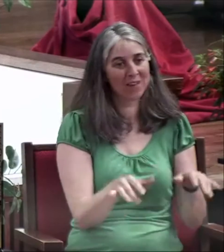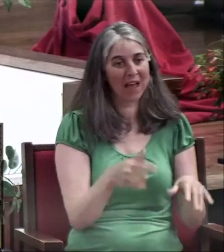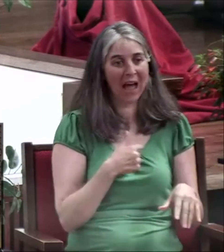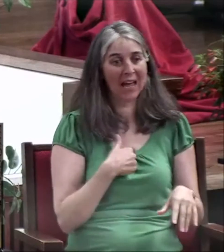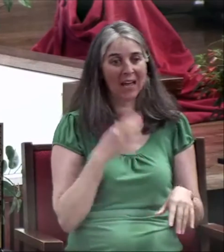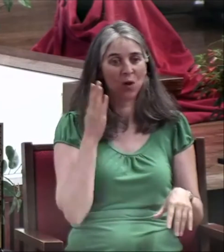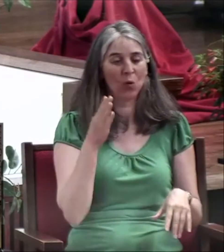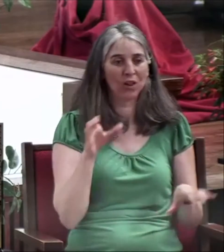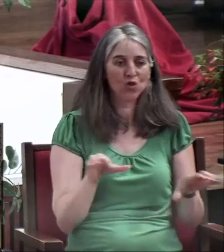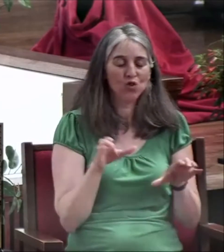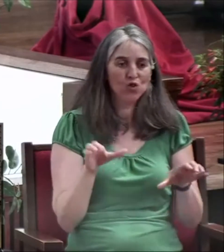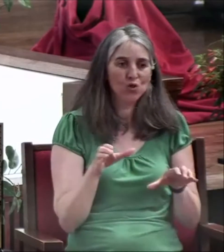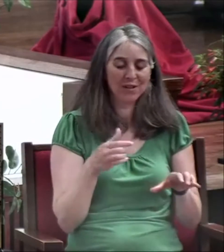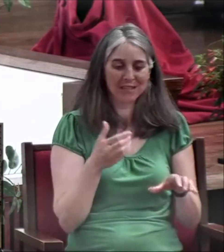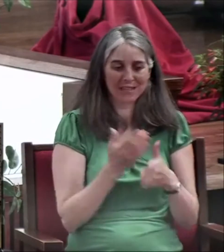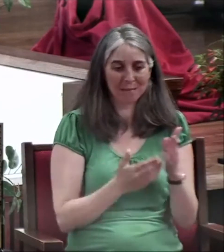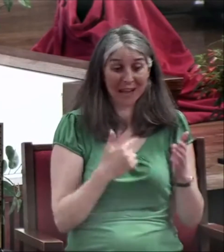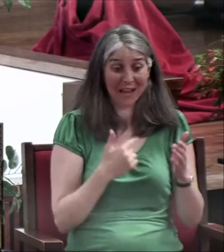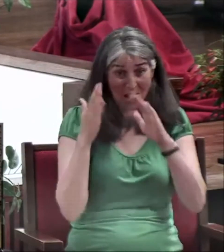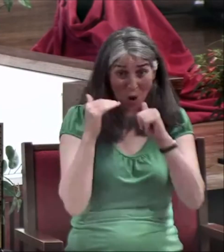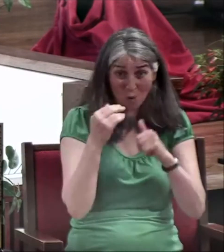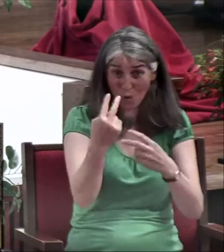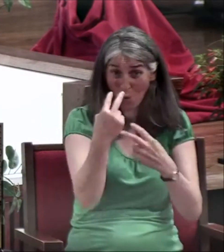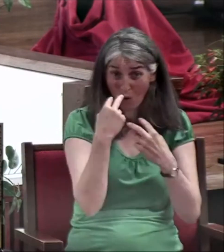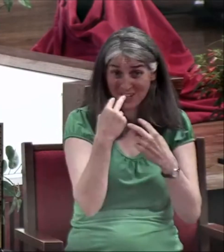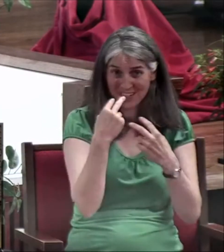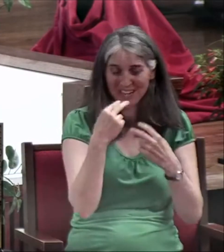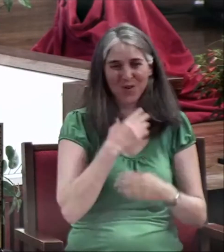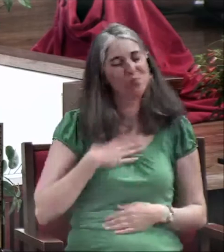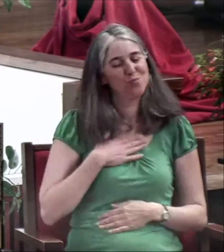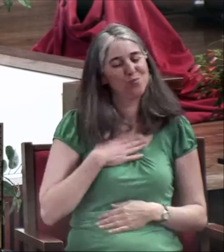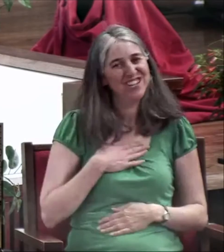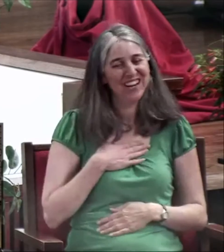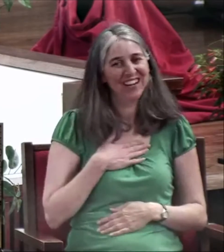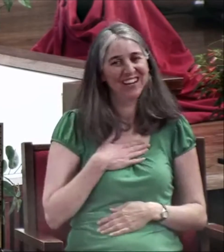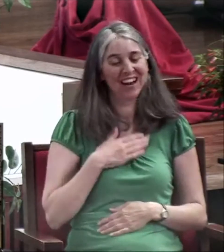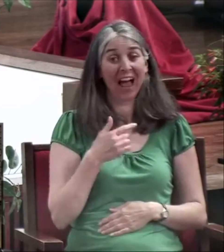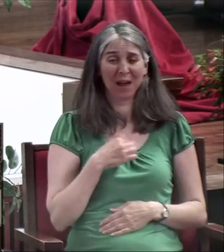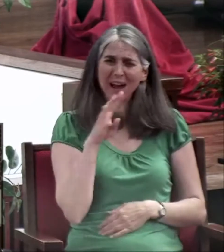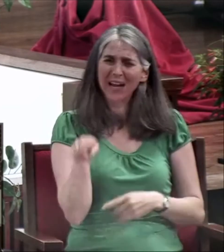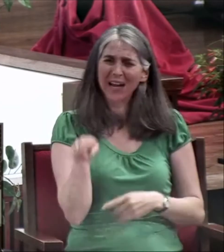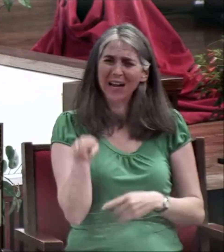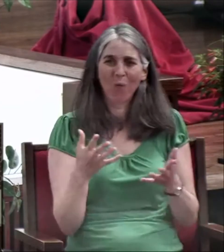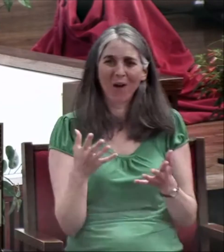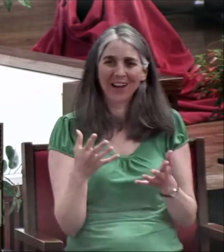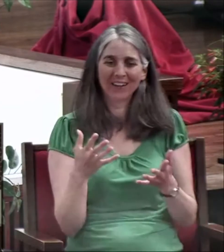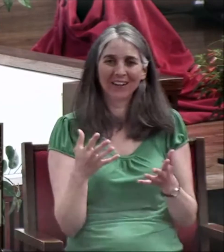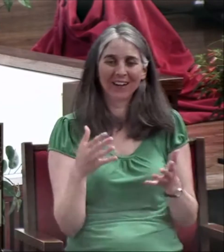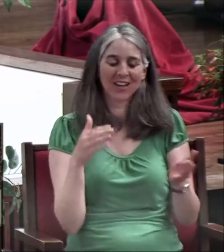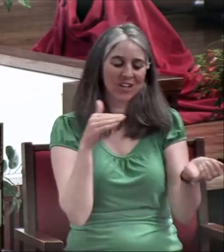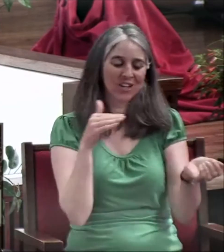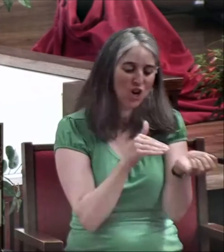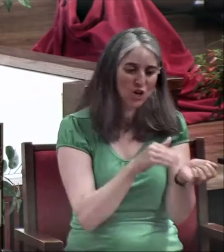going to do something I hope they're watching, that they would appreciate. And I'm talking about